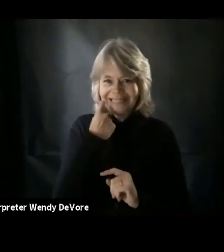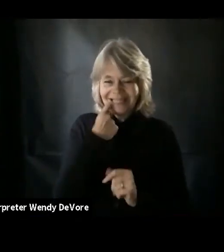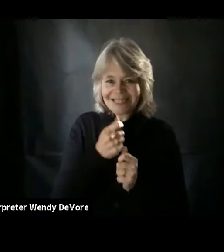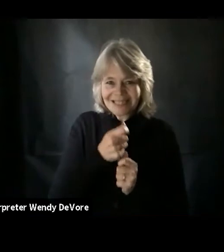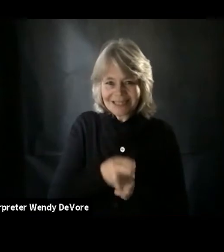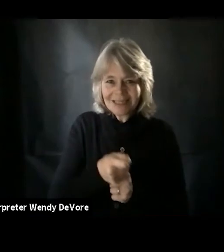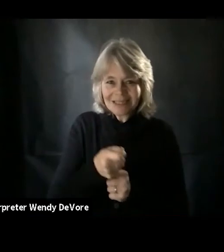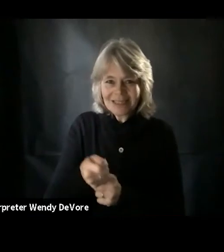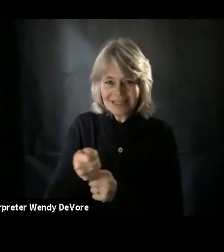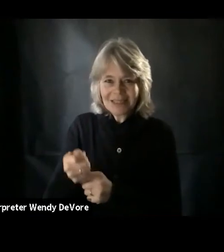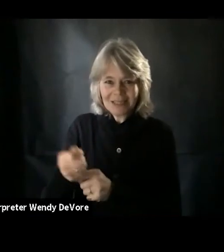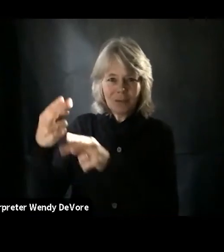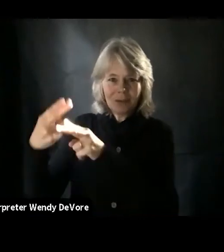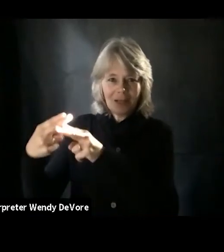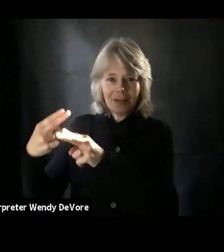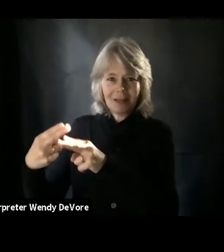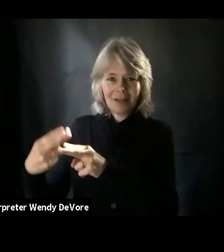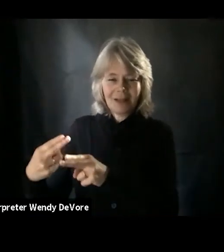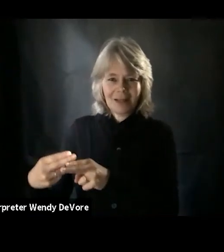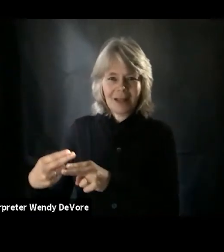All Saints remembrance.